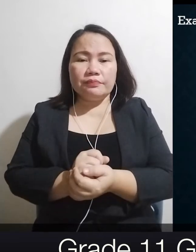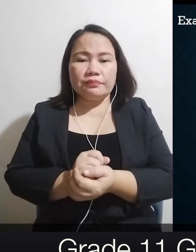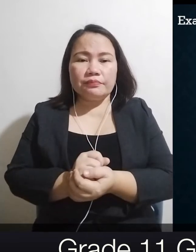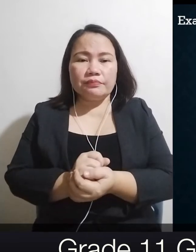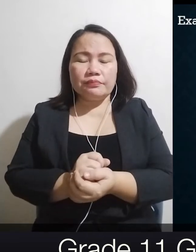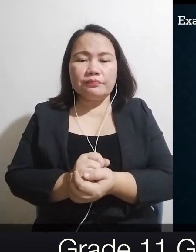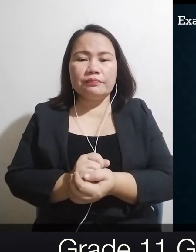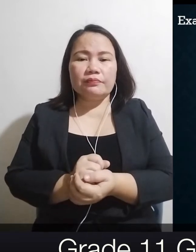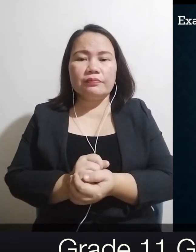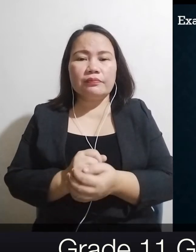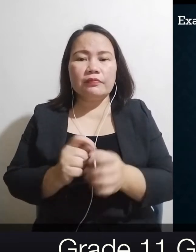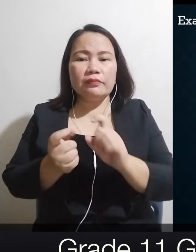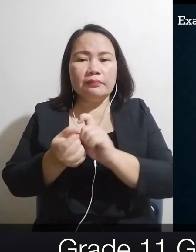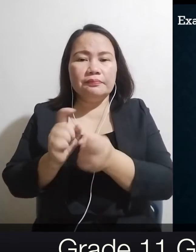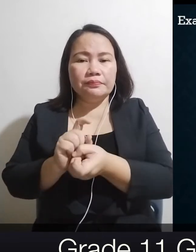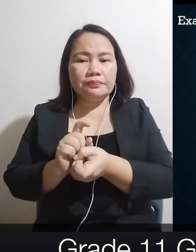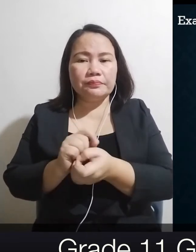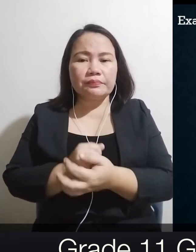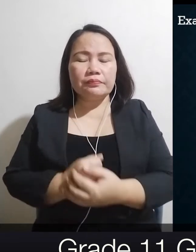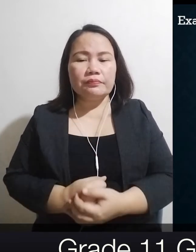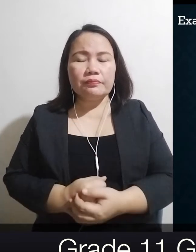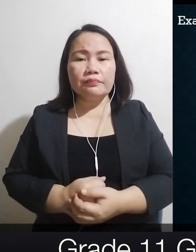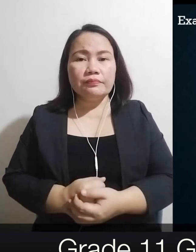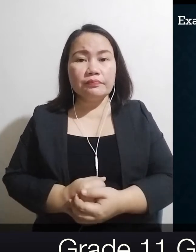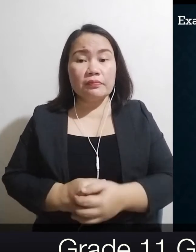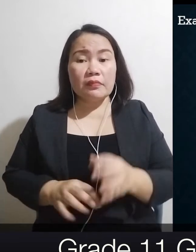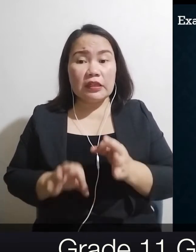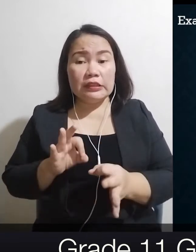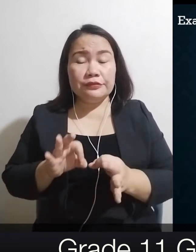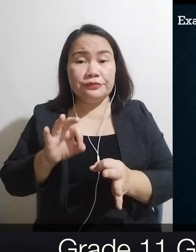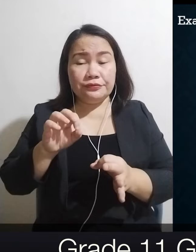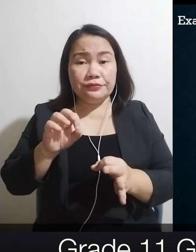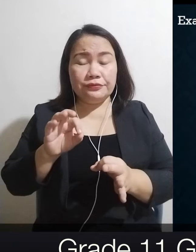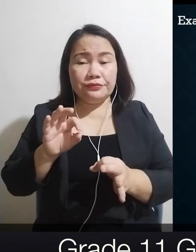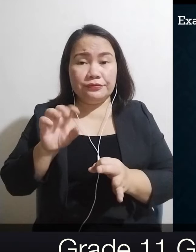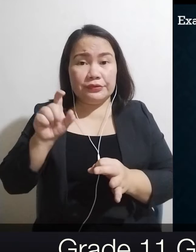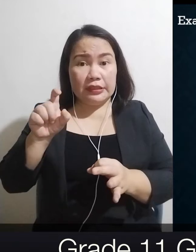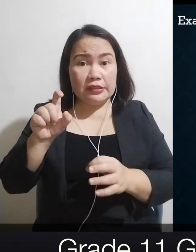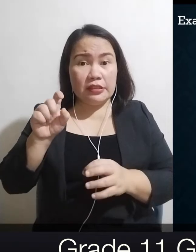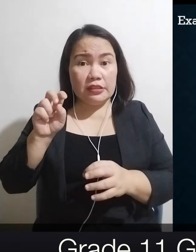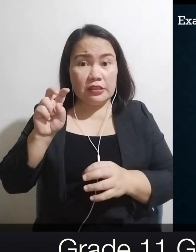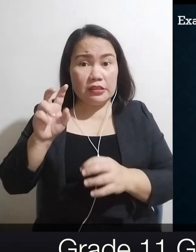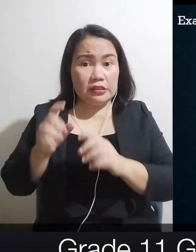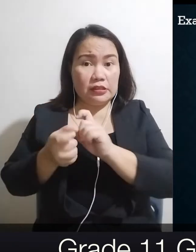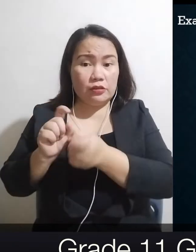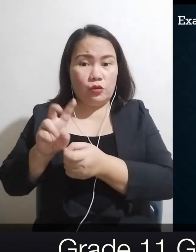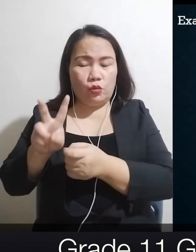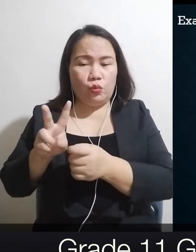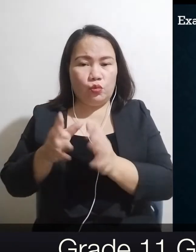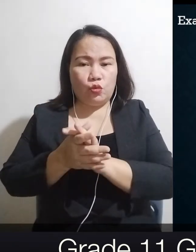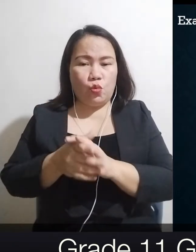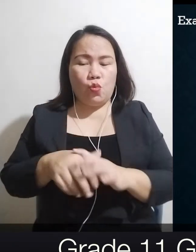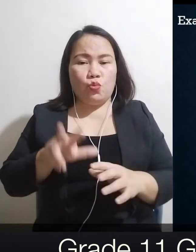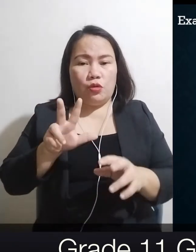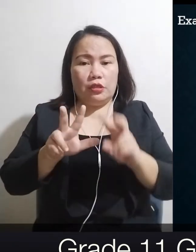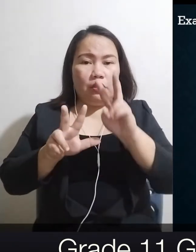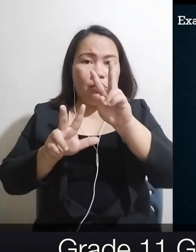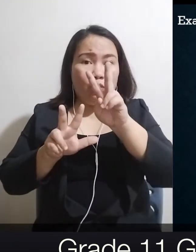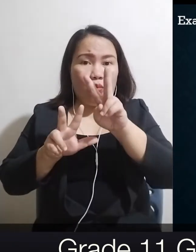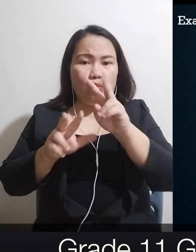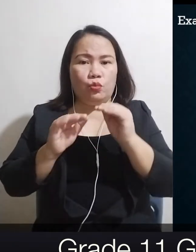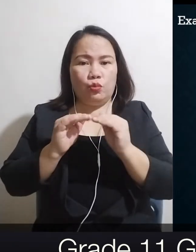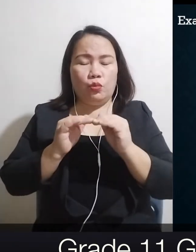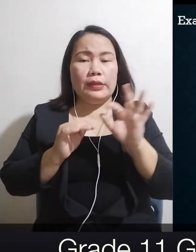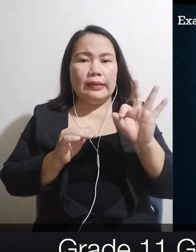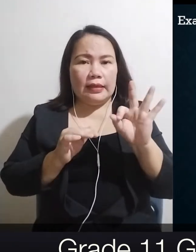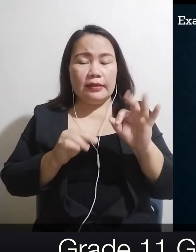2, negative 2, 1/2, 0.4. So, if our x is 2, so f of 2, that will become 3 squared. So,